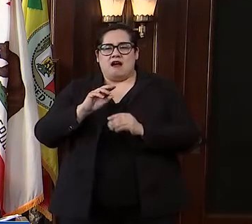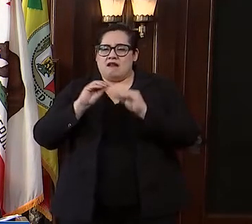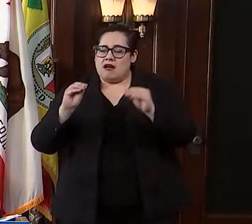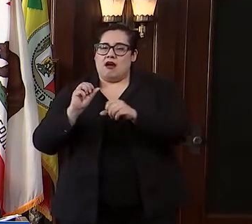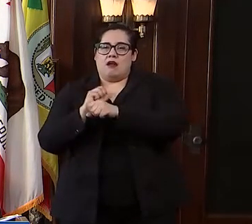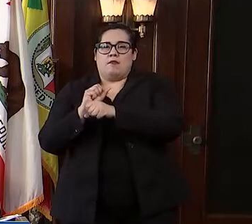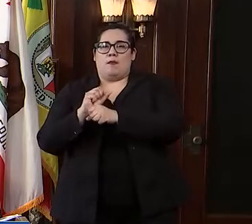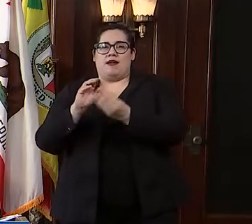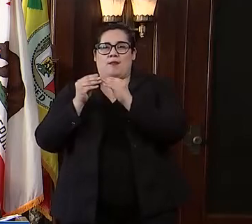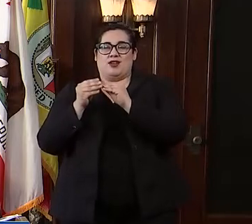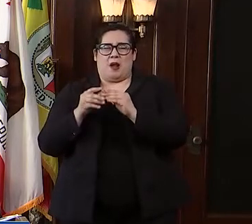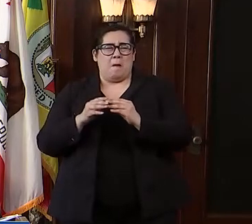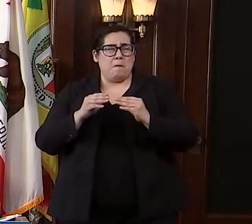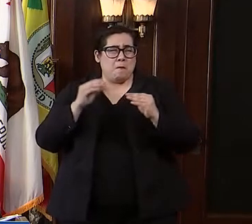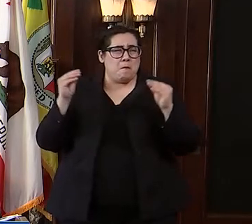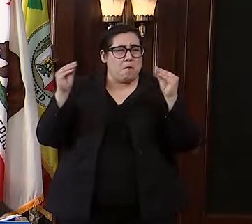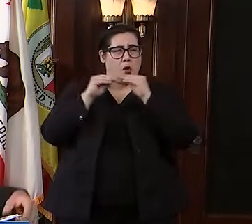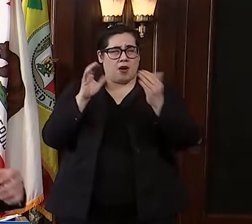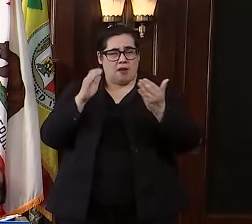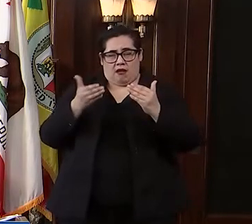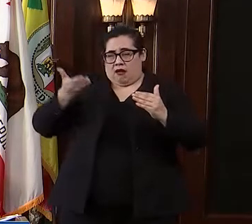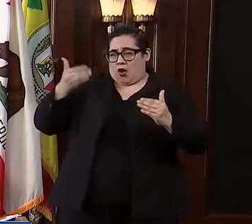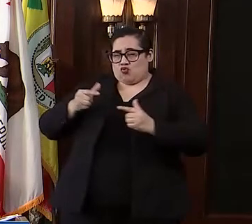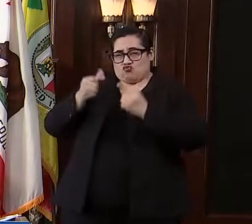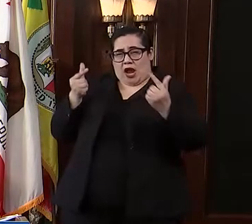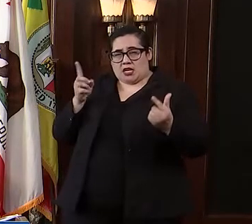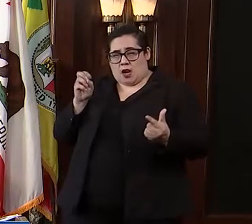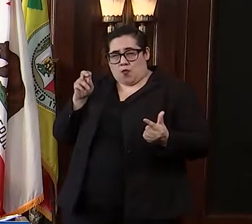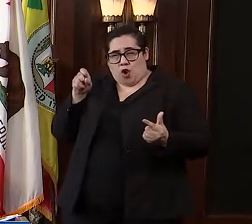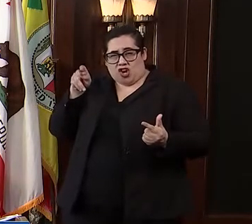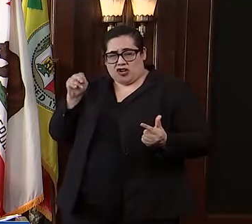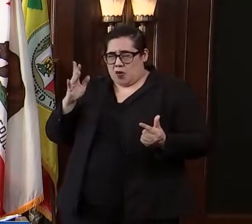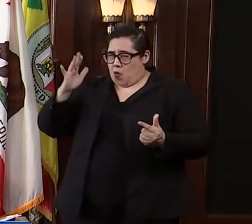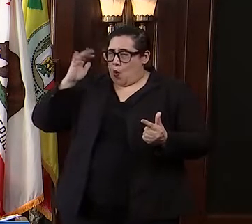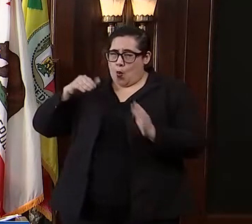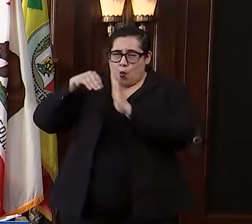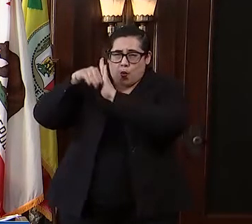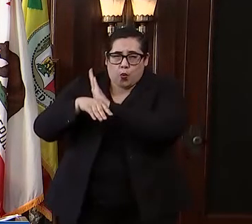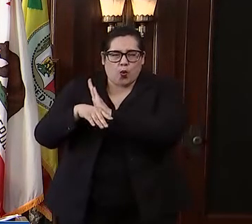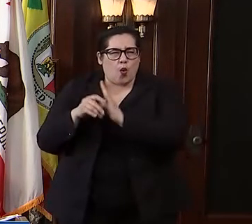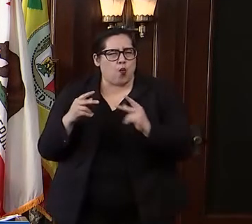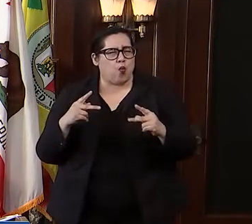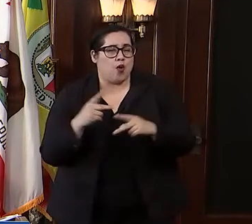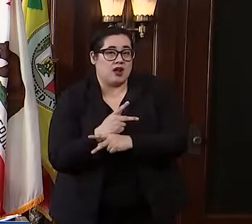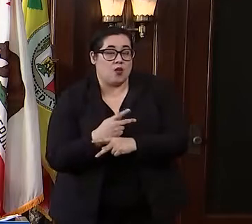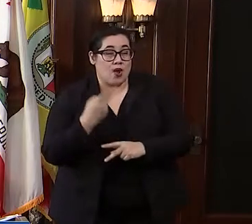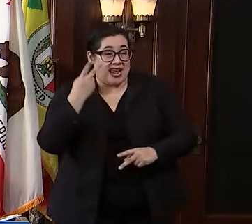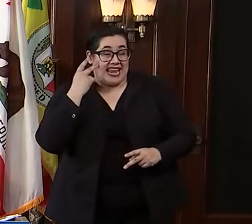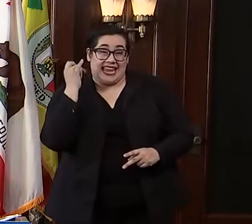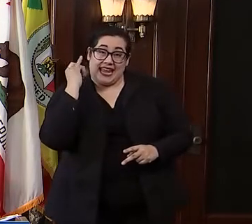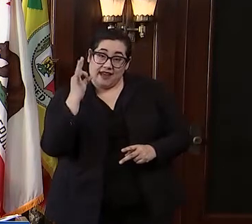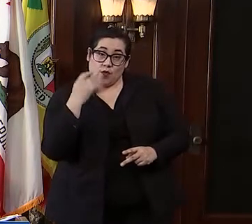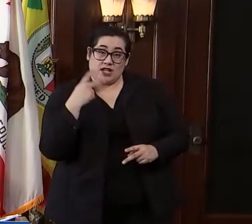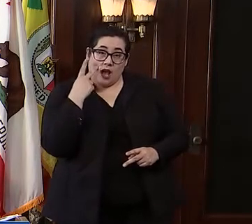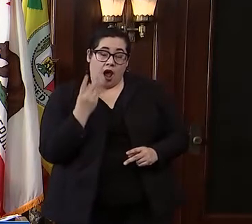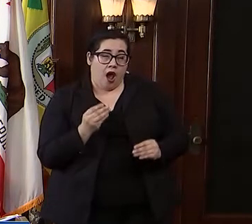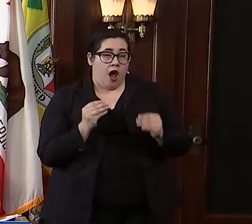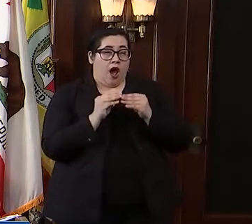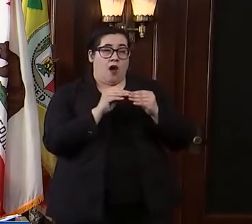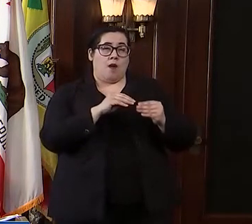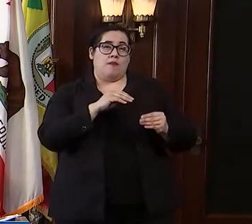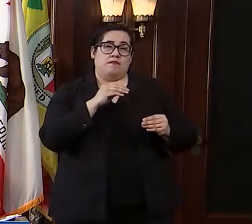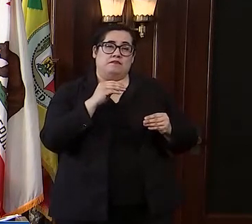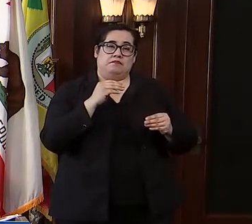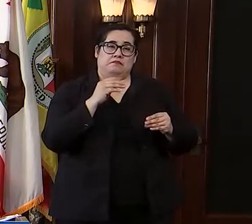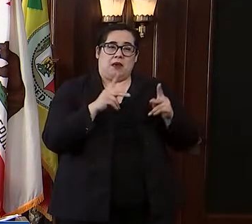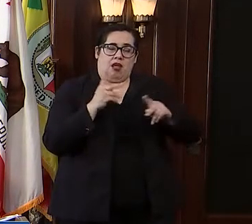Los Angeles. If we saw surging hospital bed visits, we saw fewer ventilators, if we saw our positivity